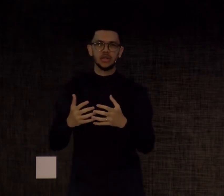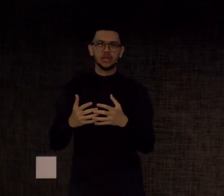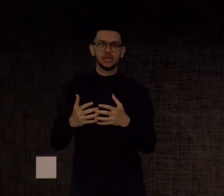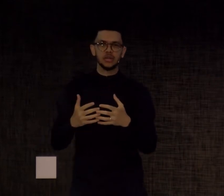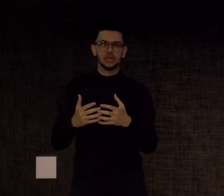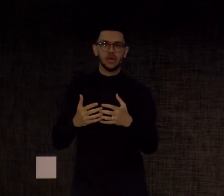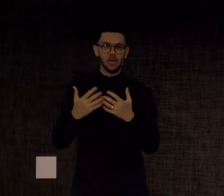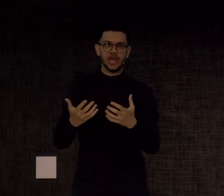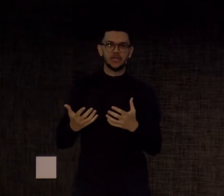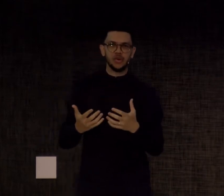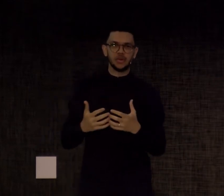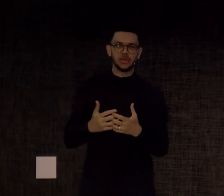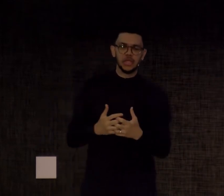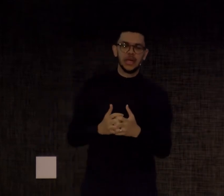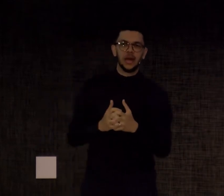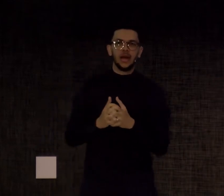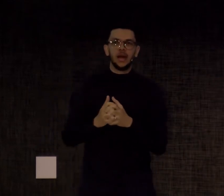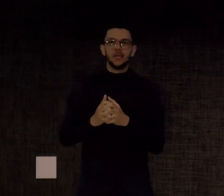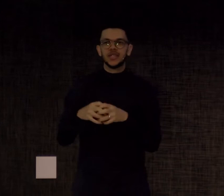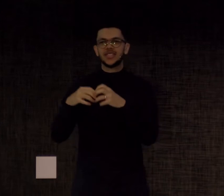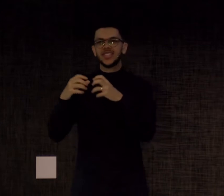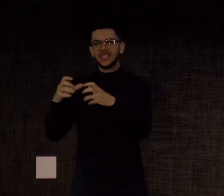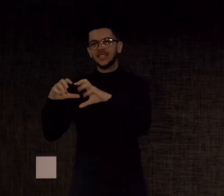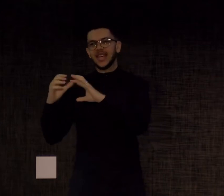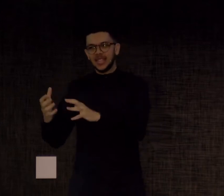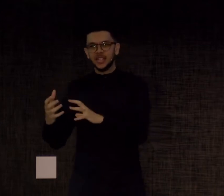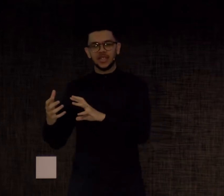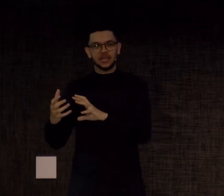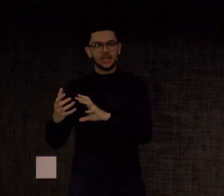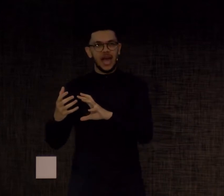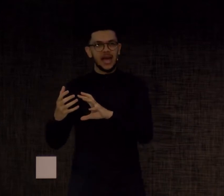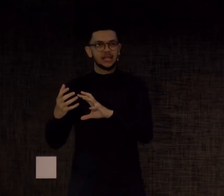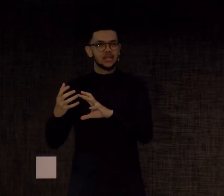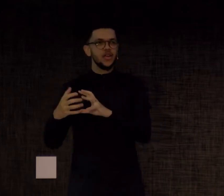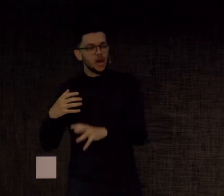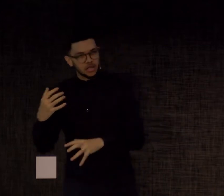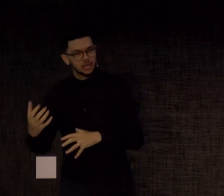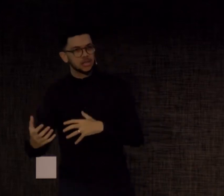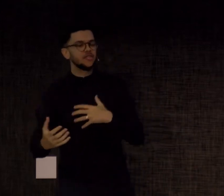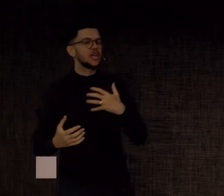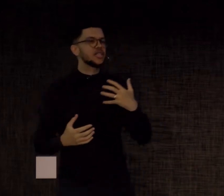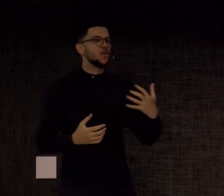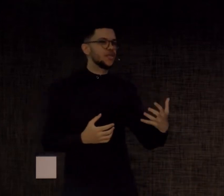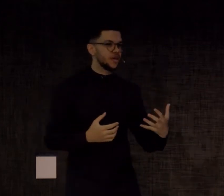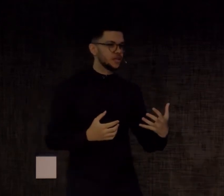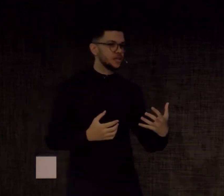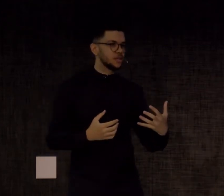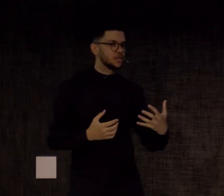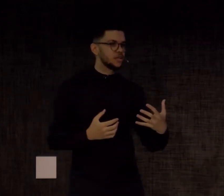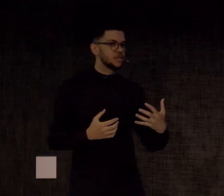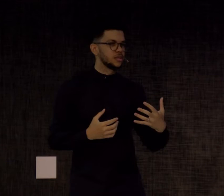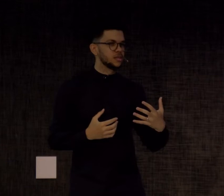calls out for. Because just as dangerous as not confronting orthodoxy